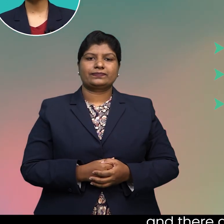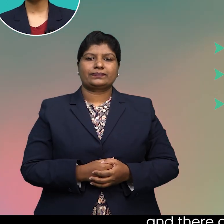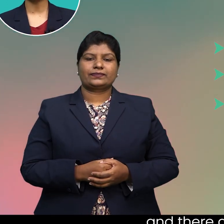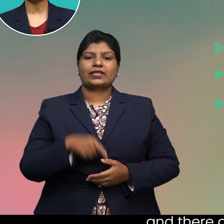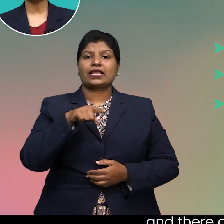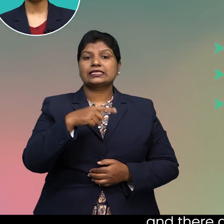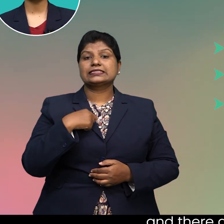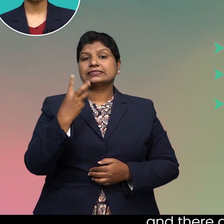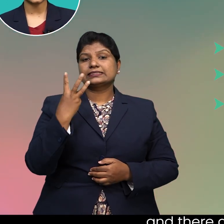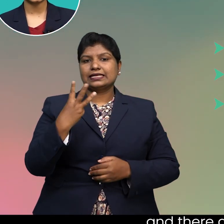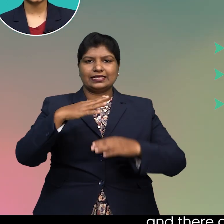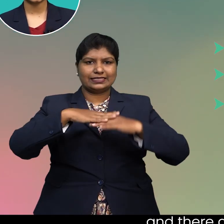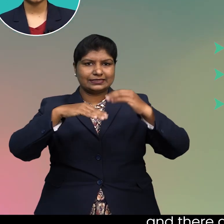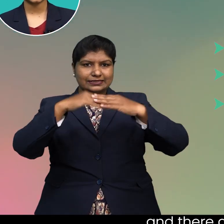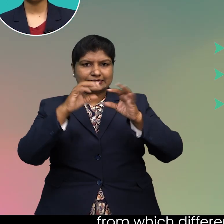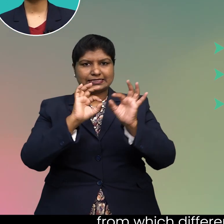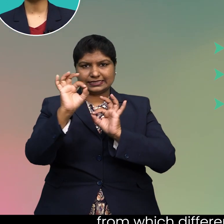spiders,